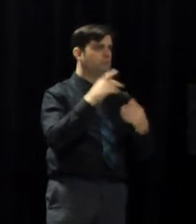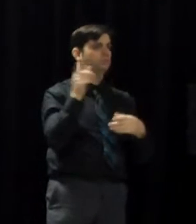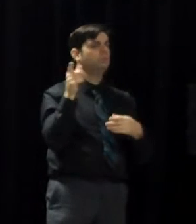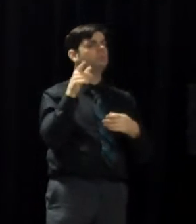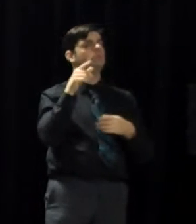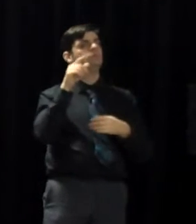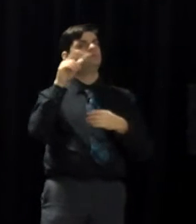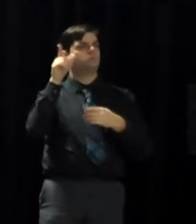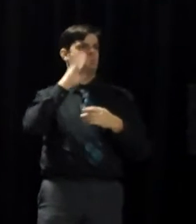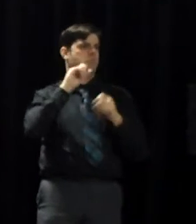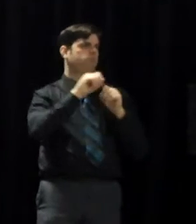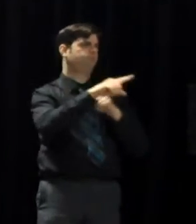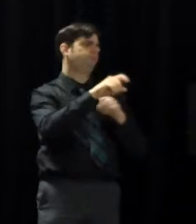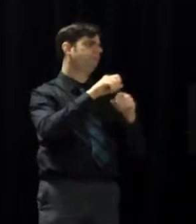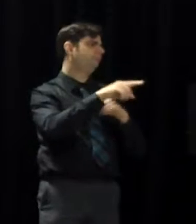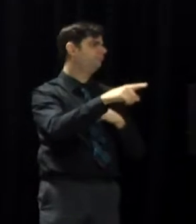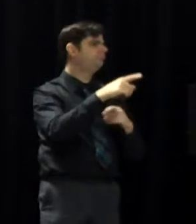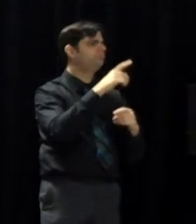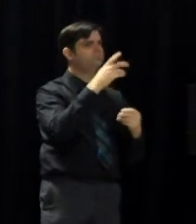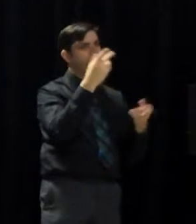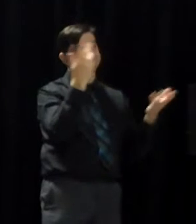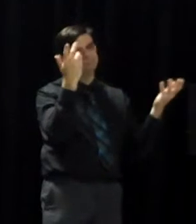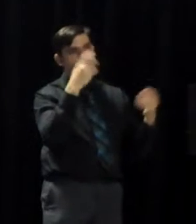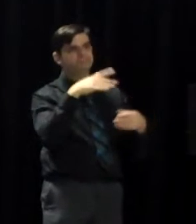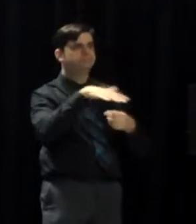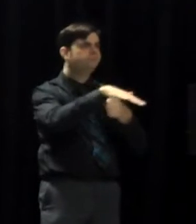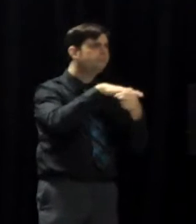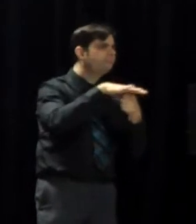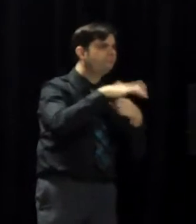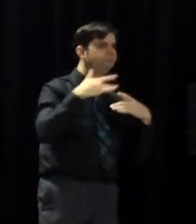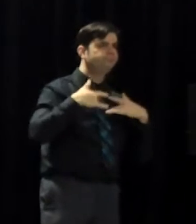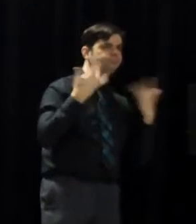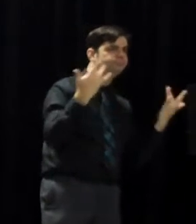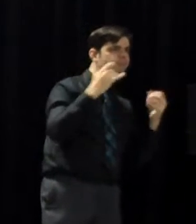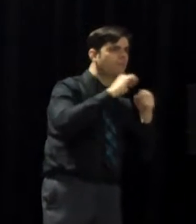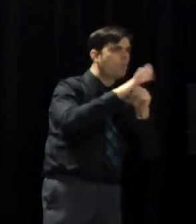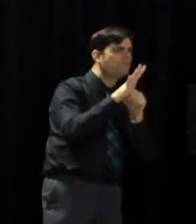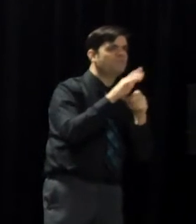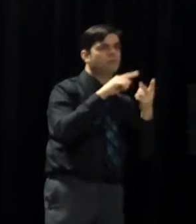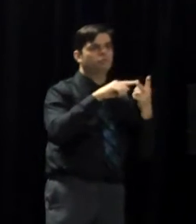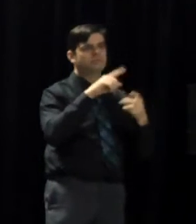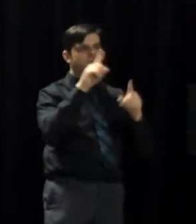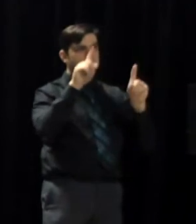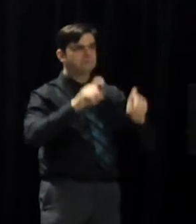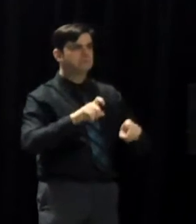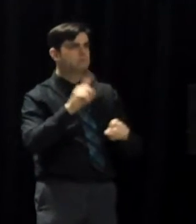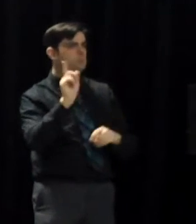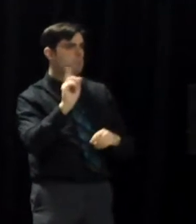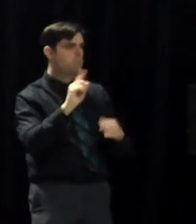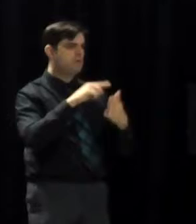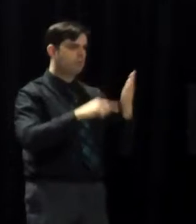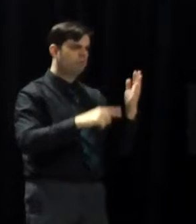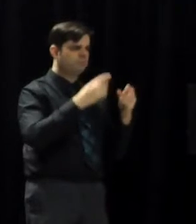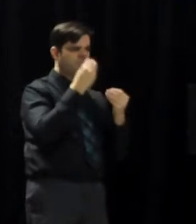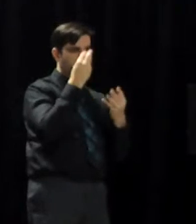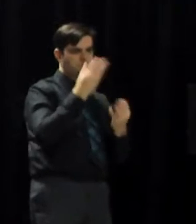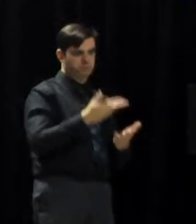helpful. And so certainly want to just